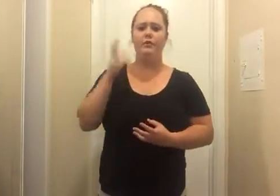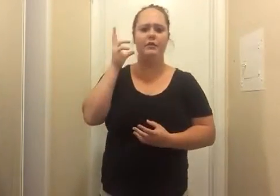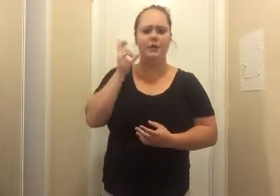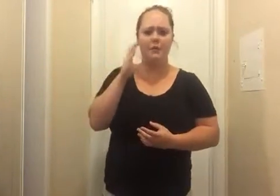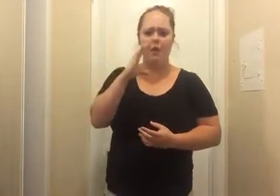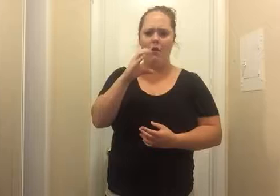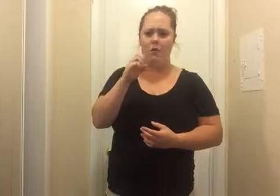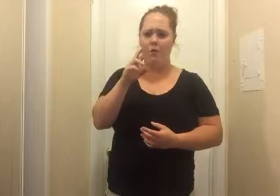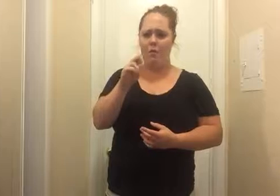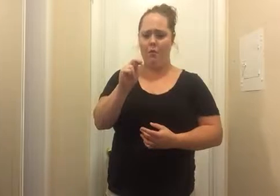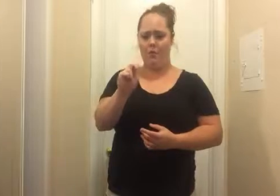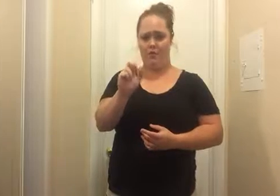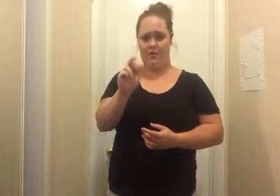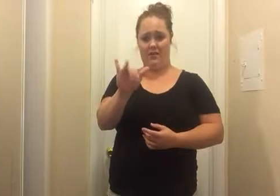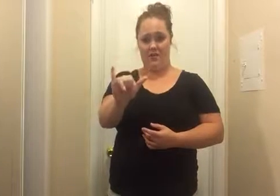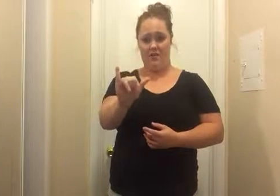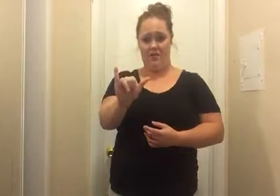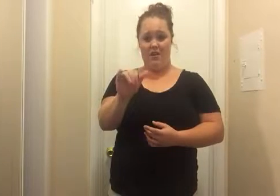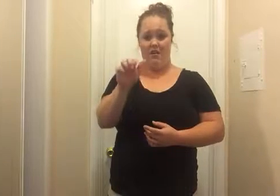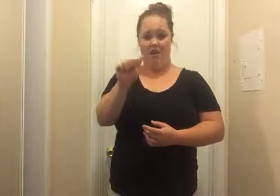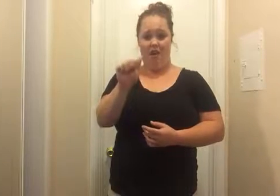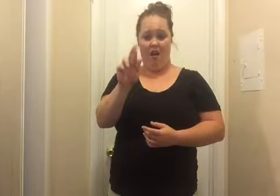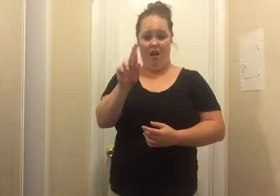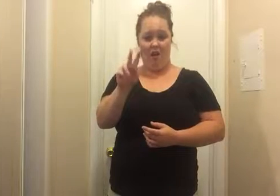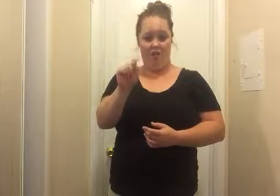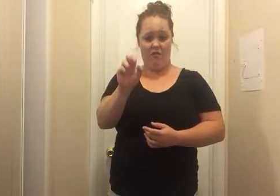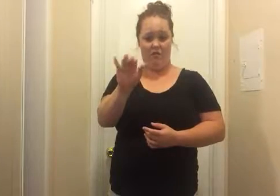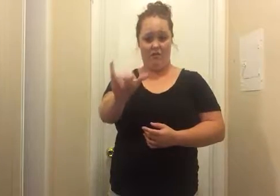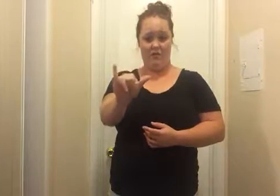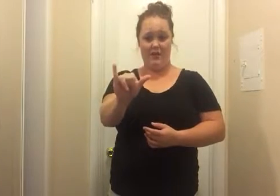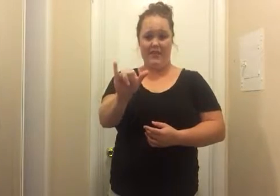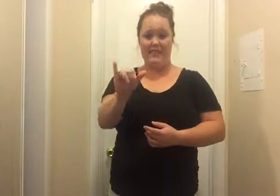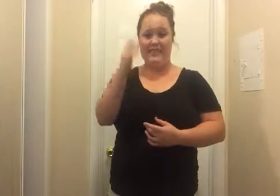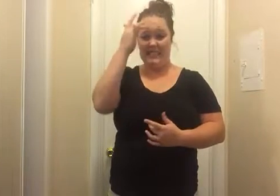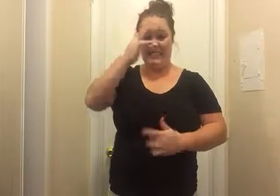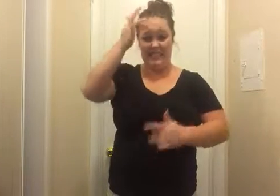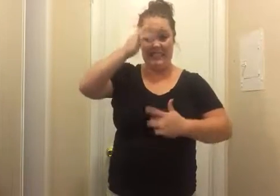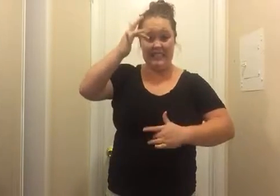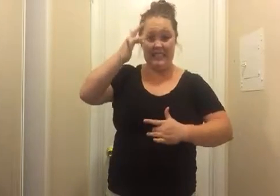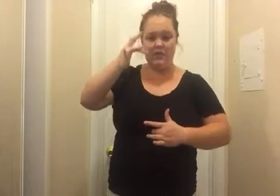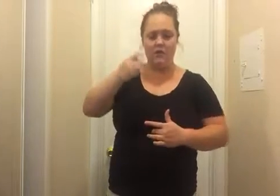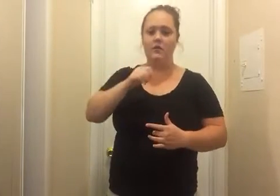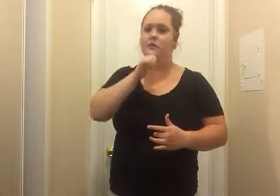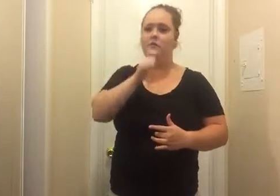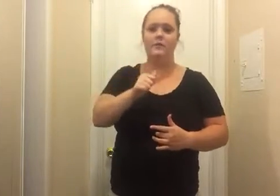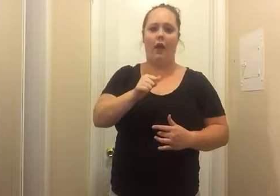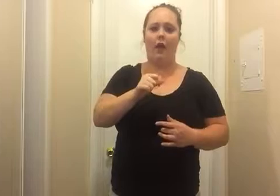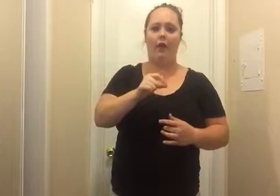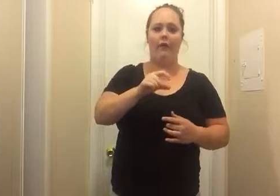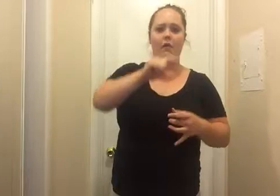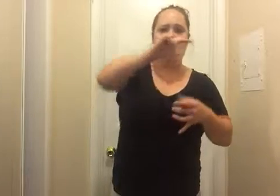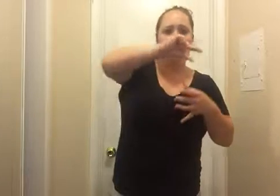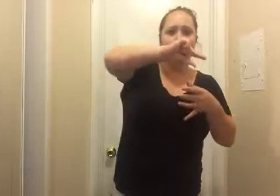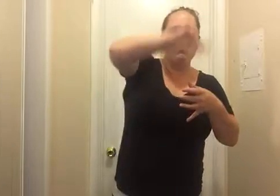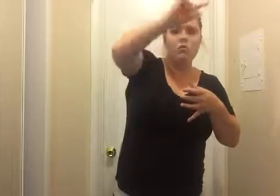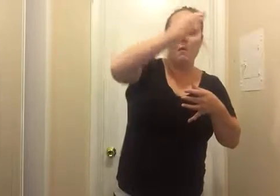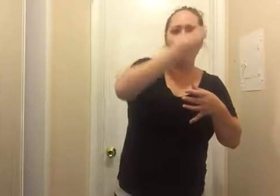clogged arteries, they're not talking about these big arteries or the big veins that are going to or away from the heart.